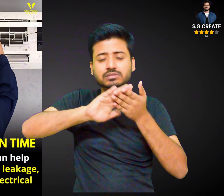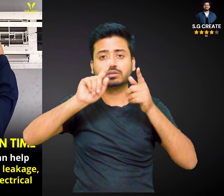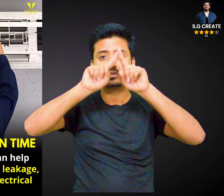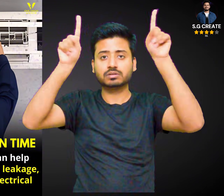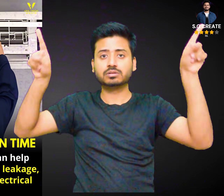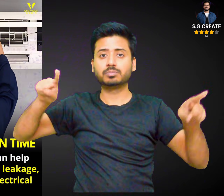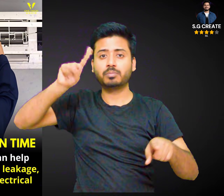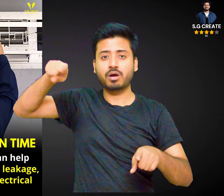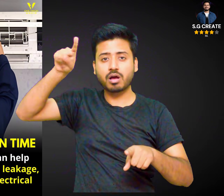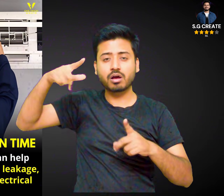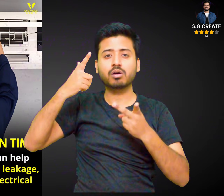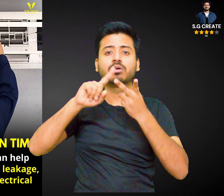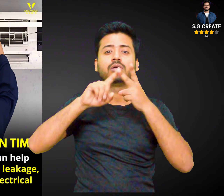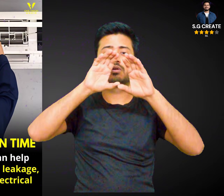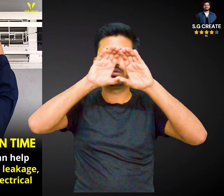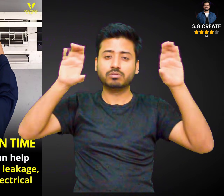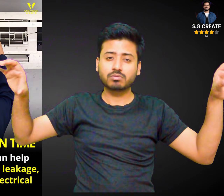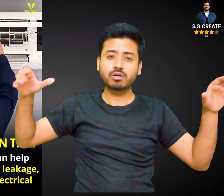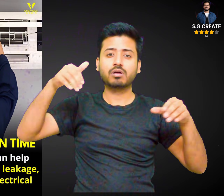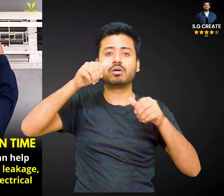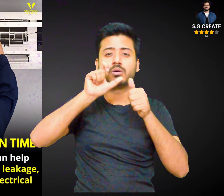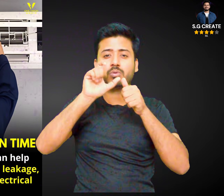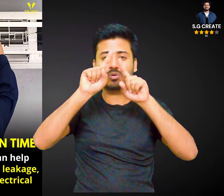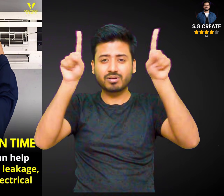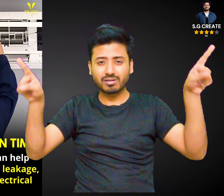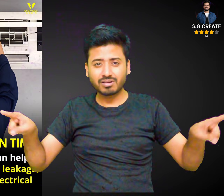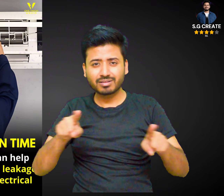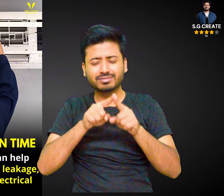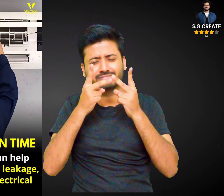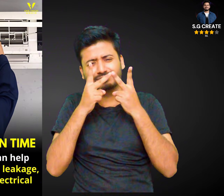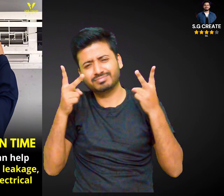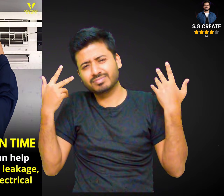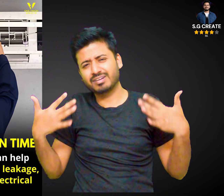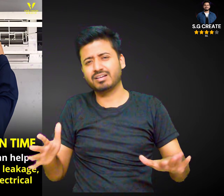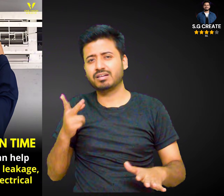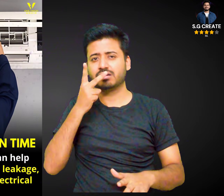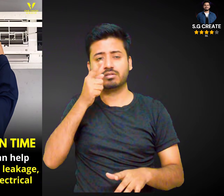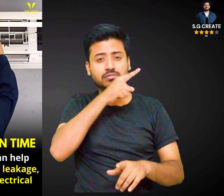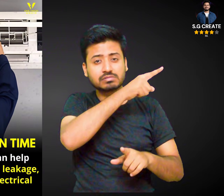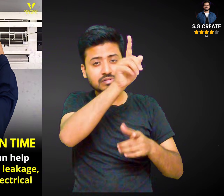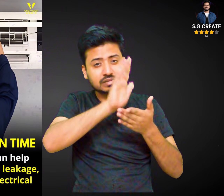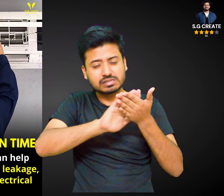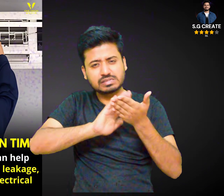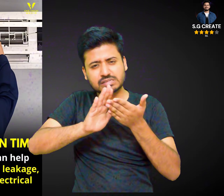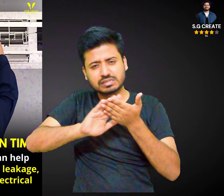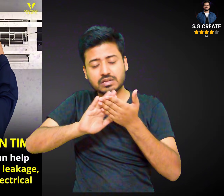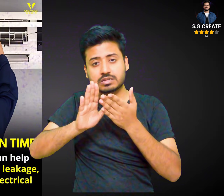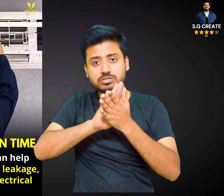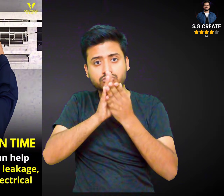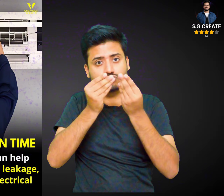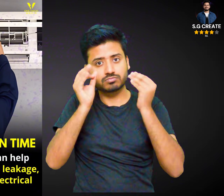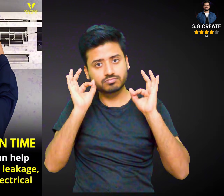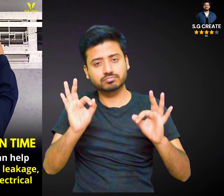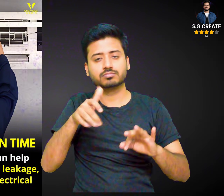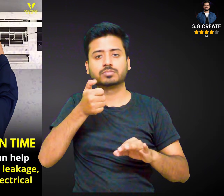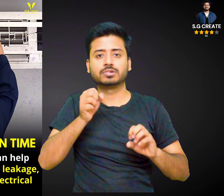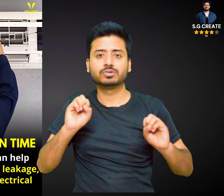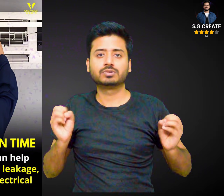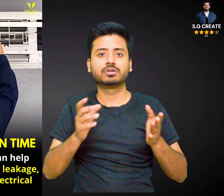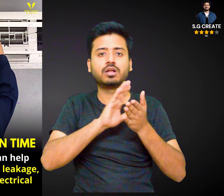grounding. Verify proper earthing setup to prevent electrical shocks. Stabilizer installation. Use voltage stabilizers to